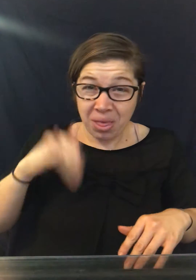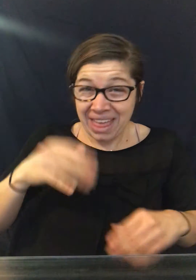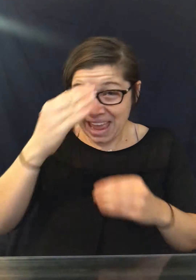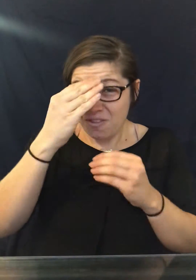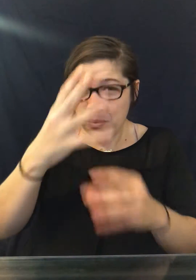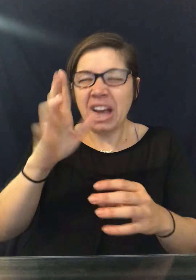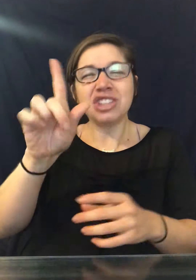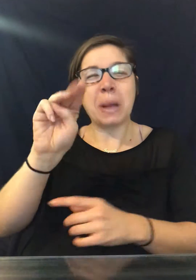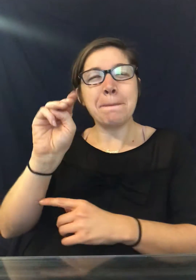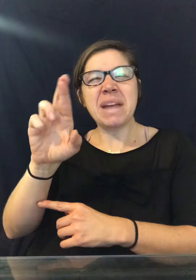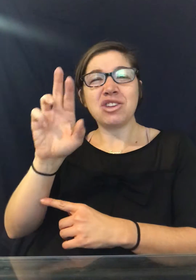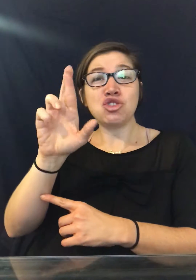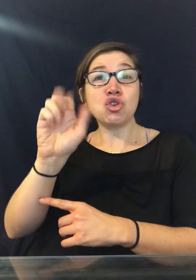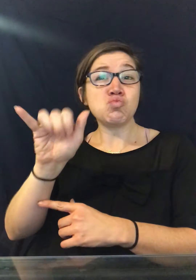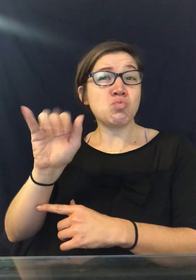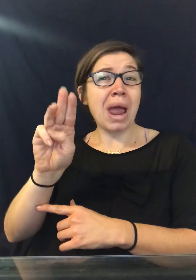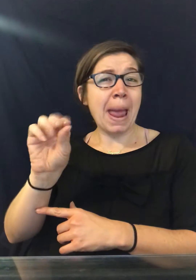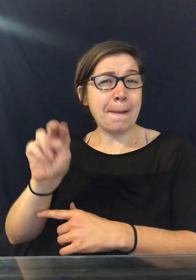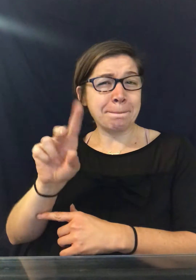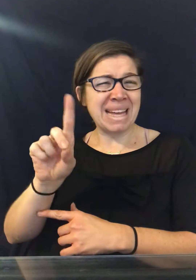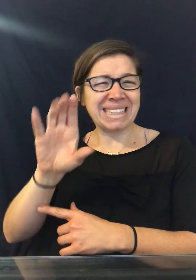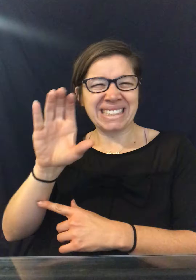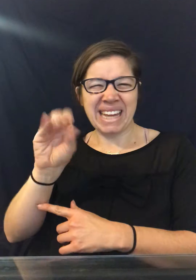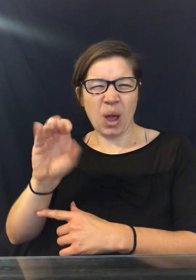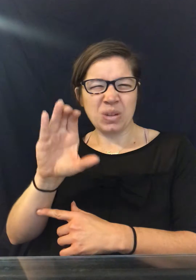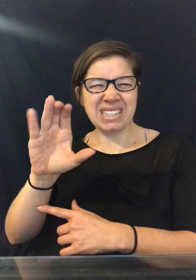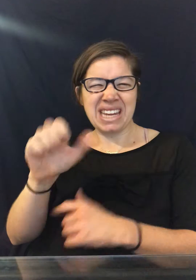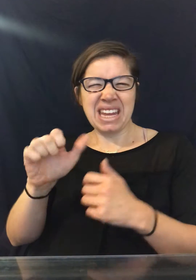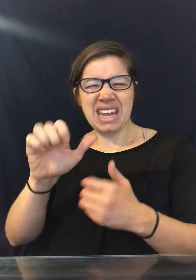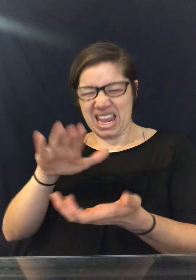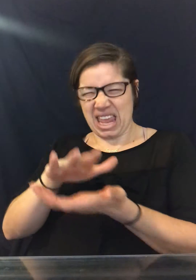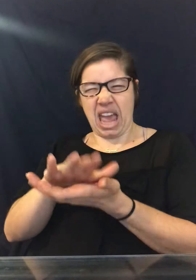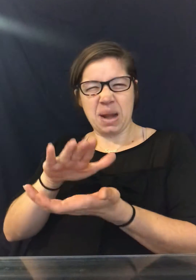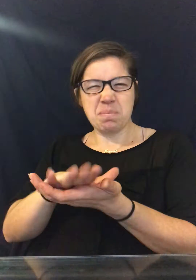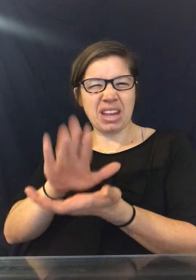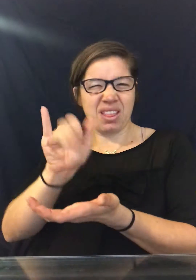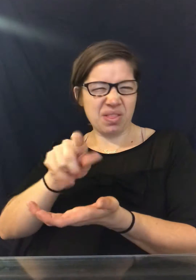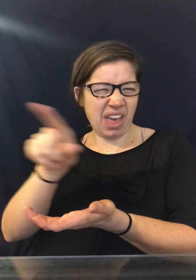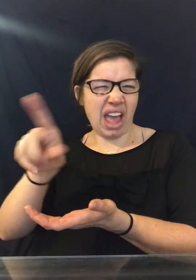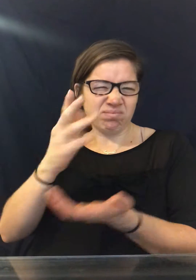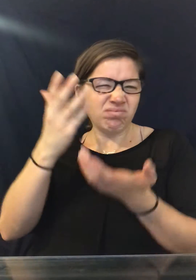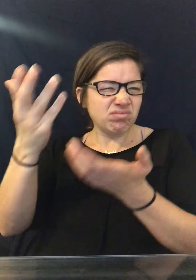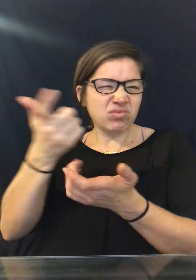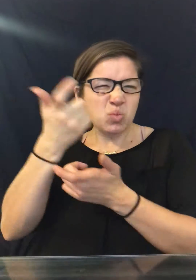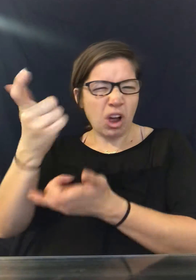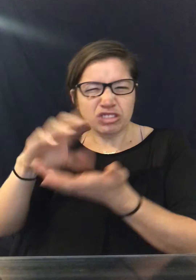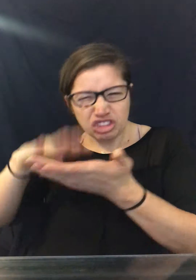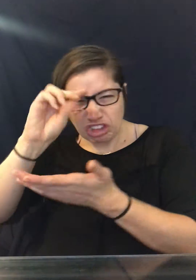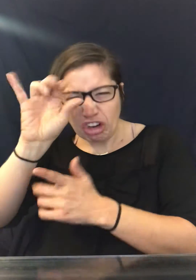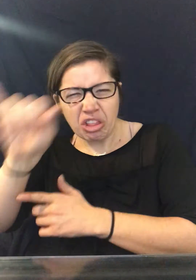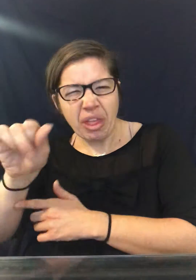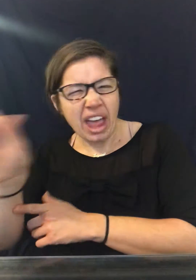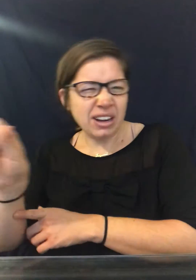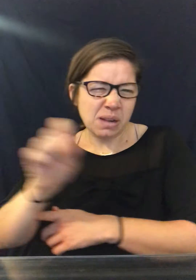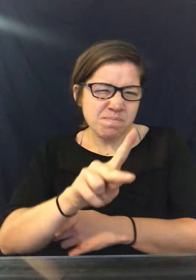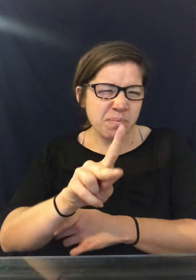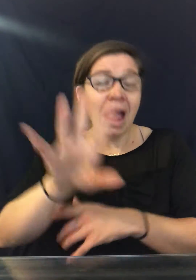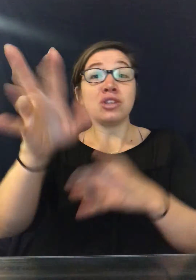this time, we will be looking at, again, Congress Part 2, How a Bill Becomes a Law, which goes with